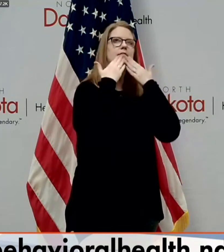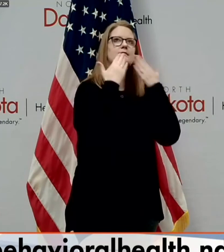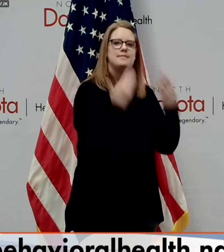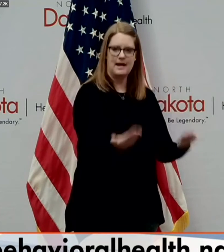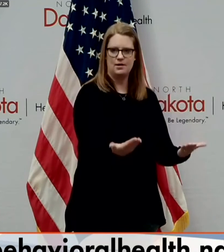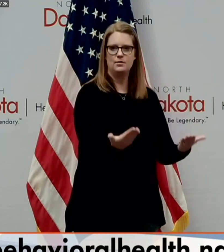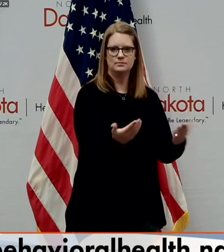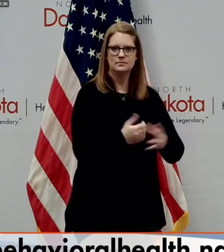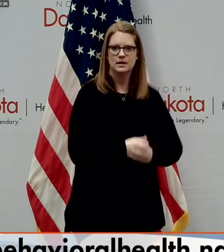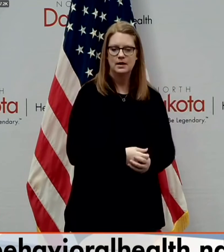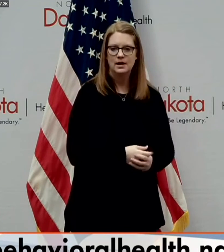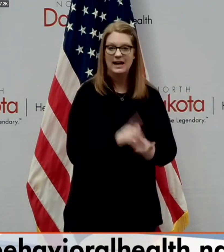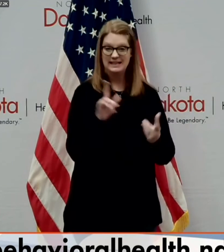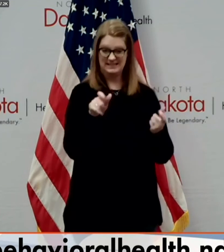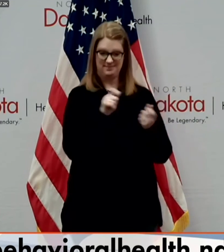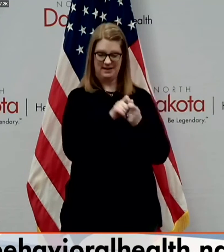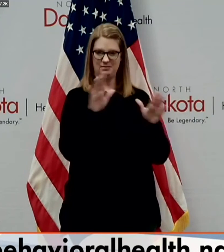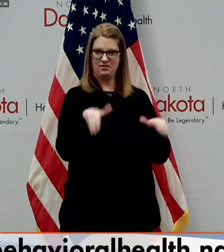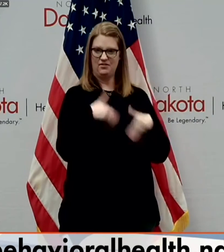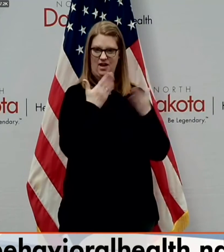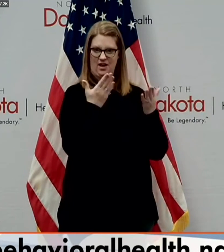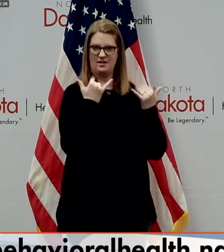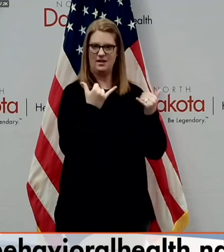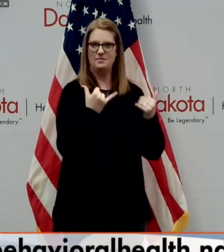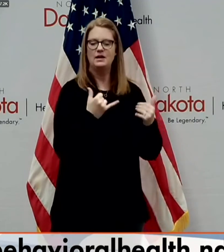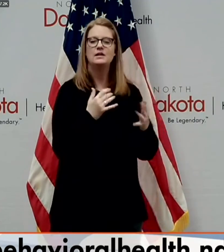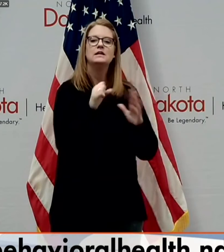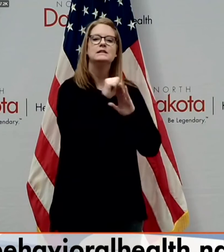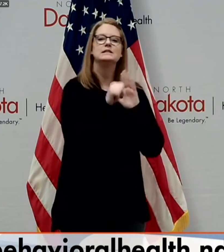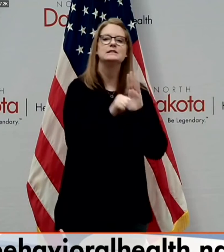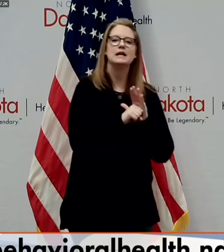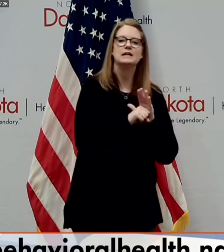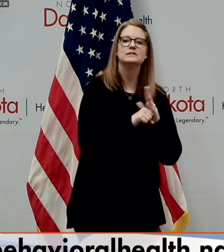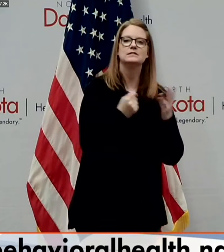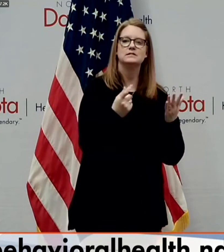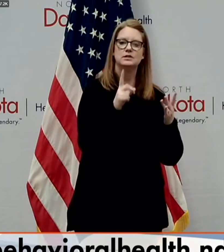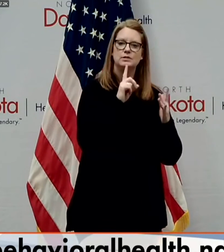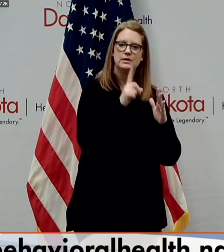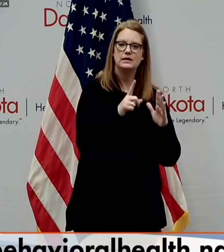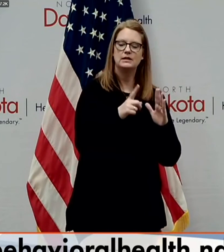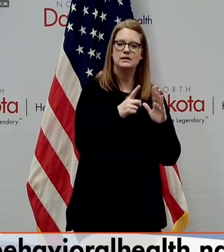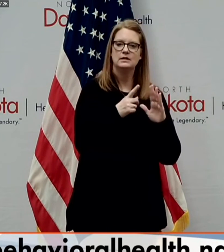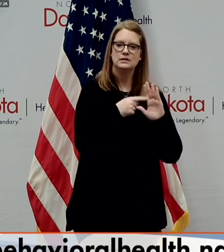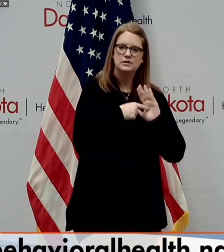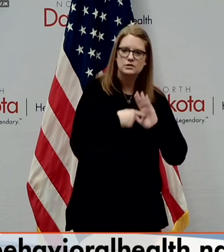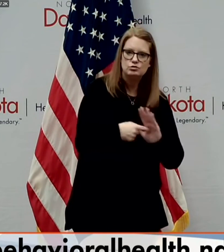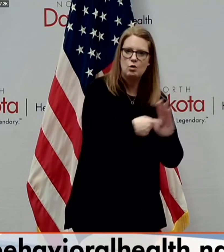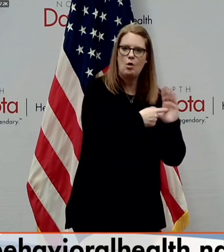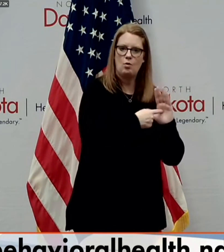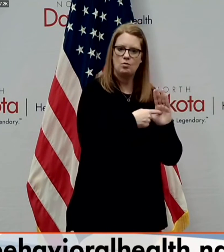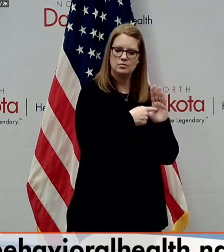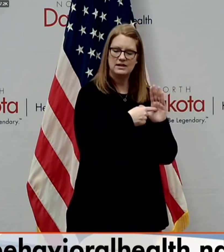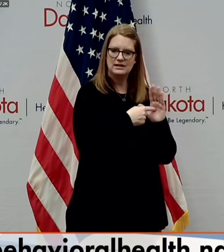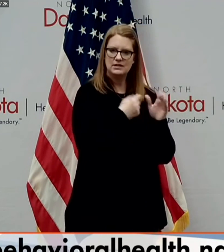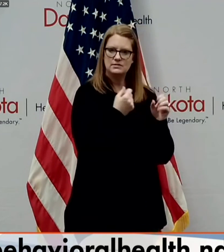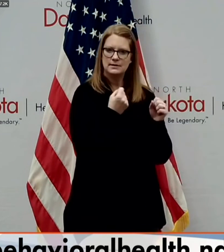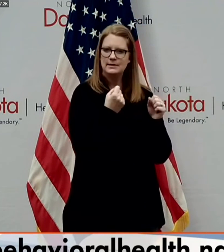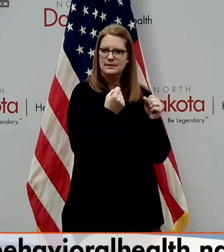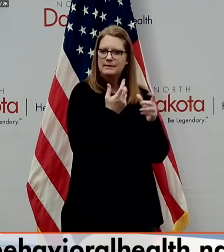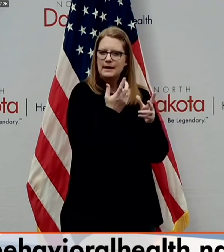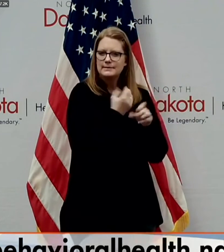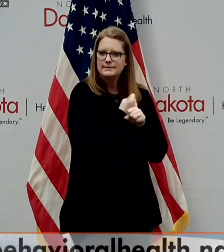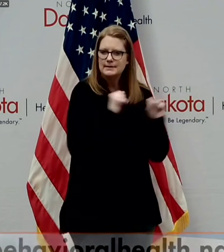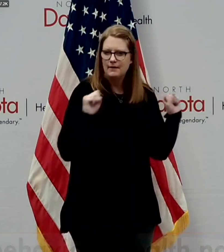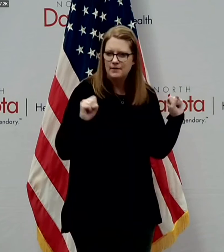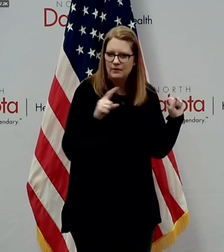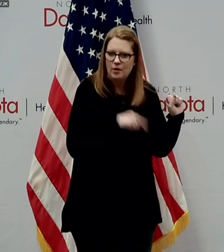want to go specifically to provide an update regarding the state's efforts to ensure a safety net for behavioral health services